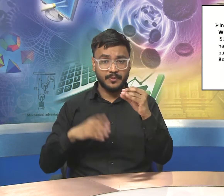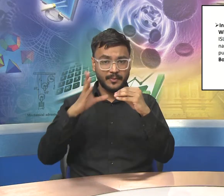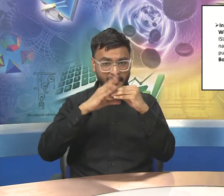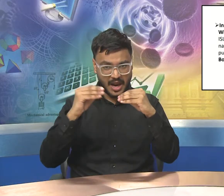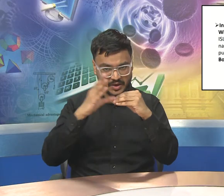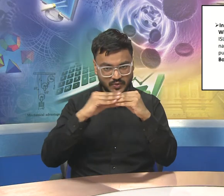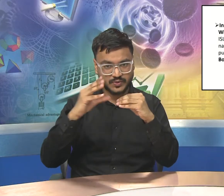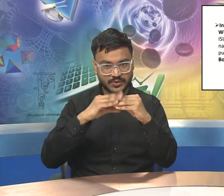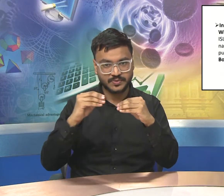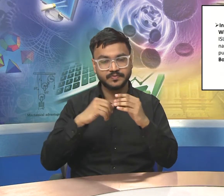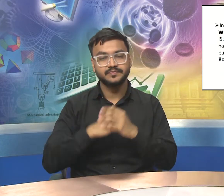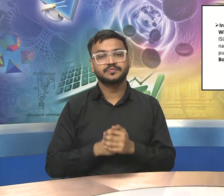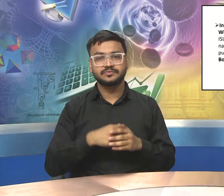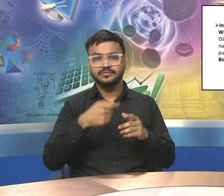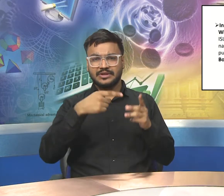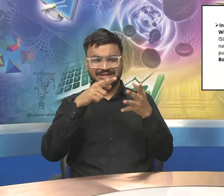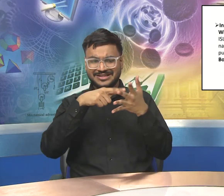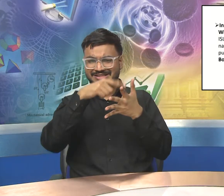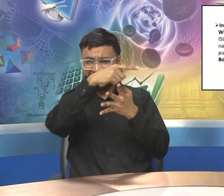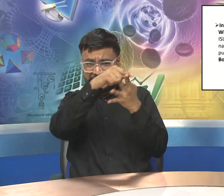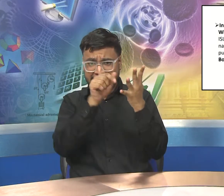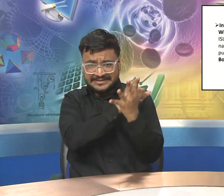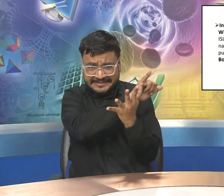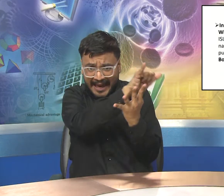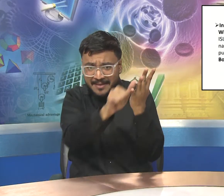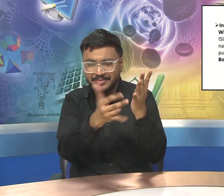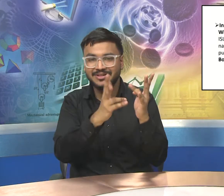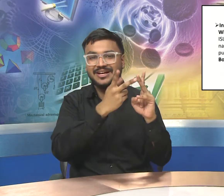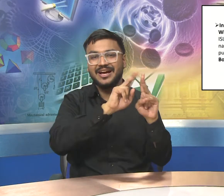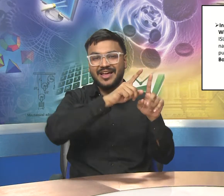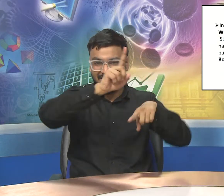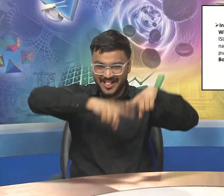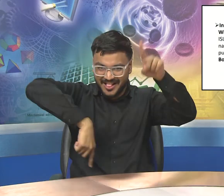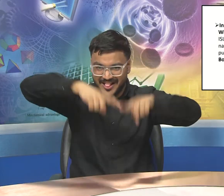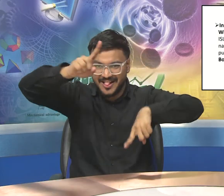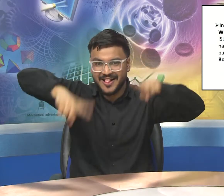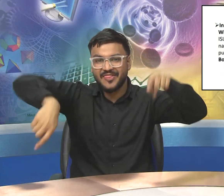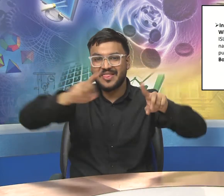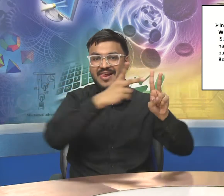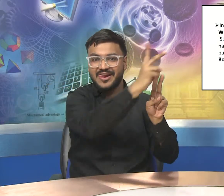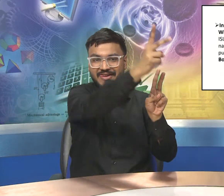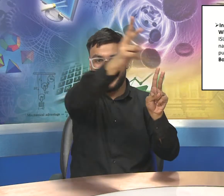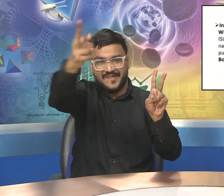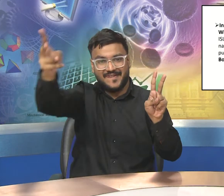Delhi, Bombay, Kolkata and Bangalore variety.